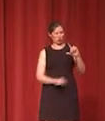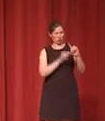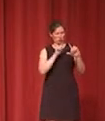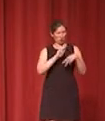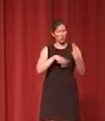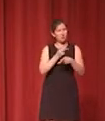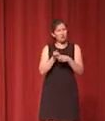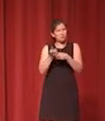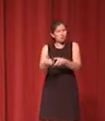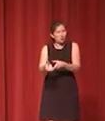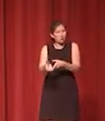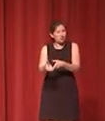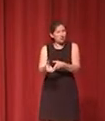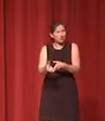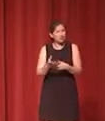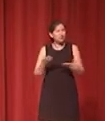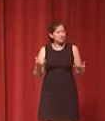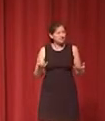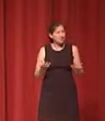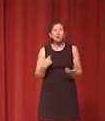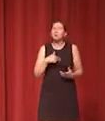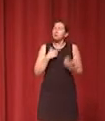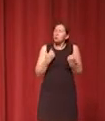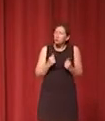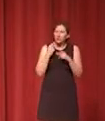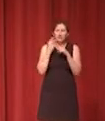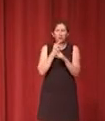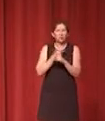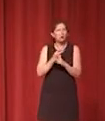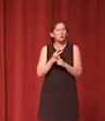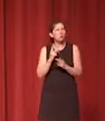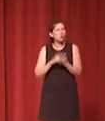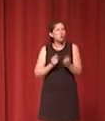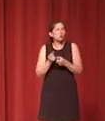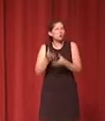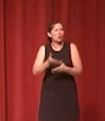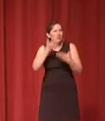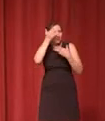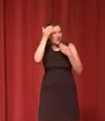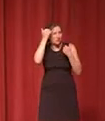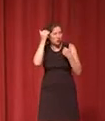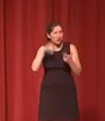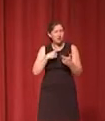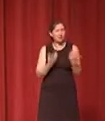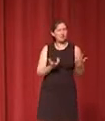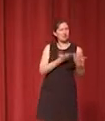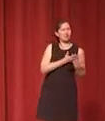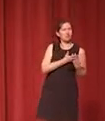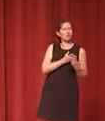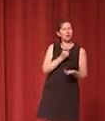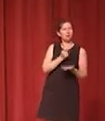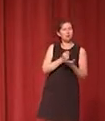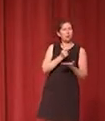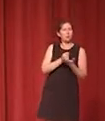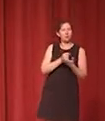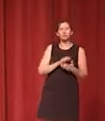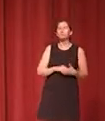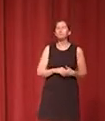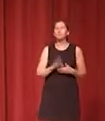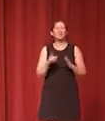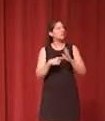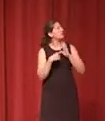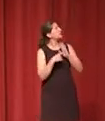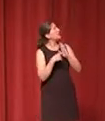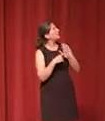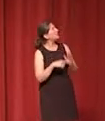is it so that we can give people the right therapies. Because there are other types, like Lewy body dementia is caused by a different type